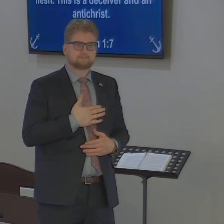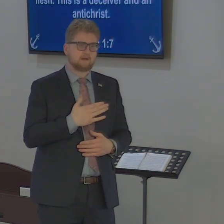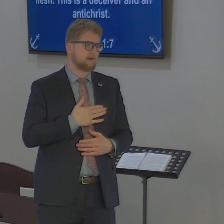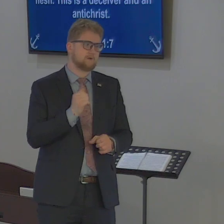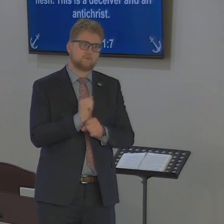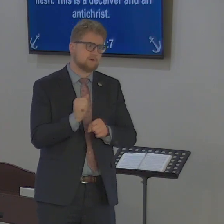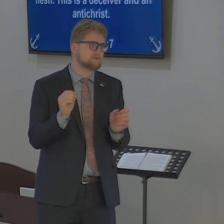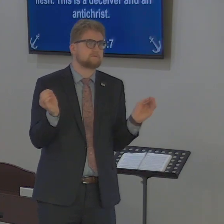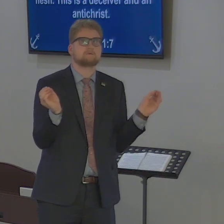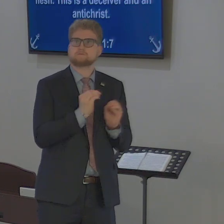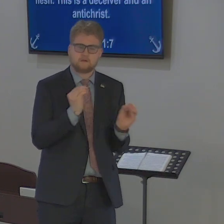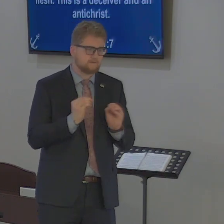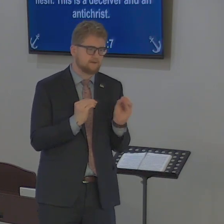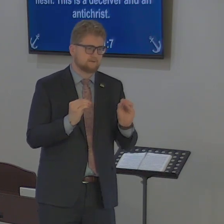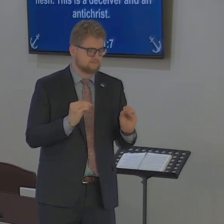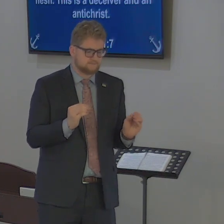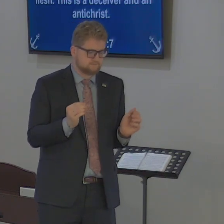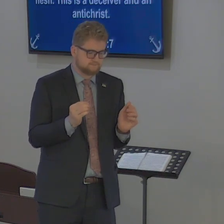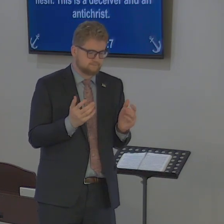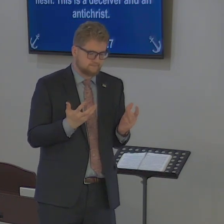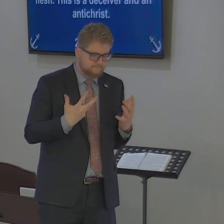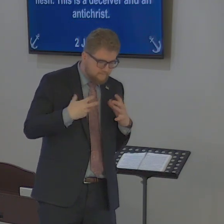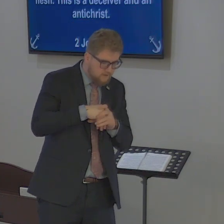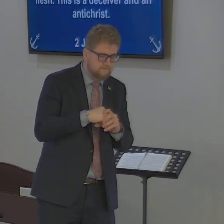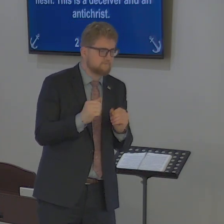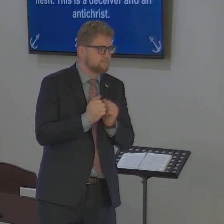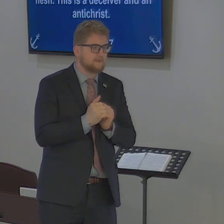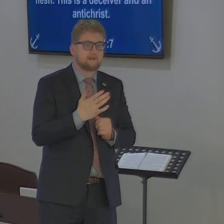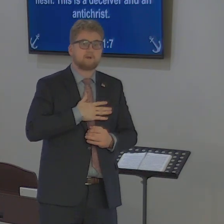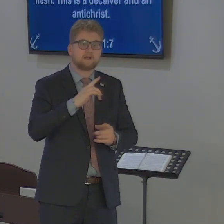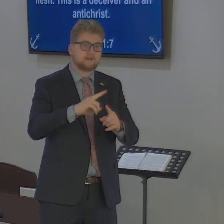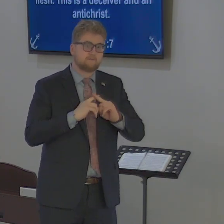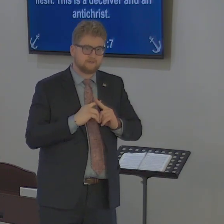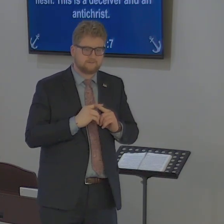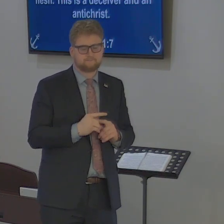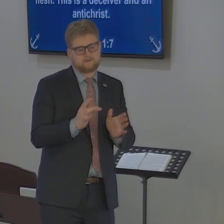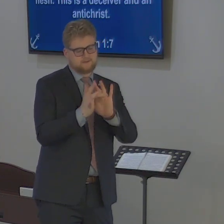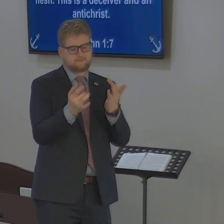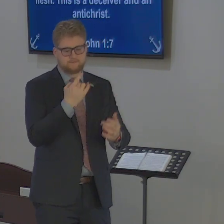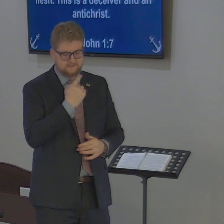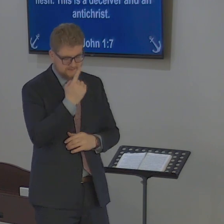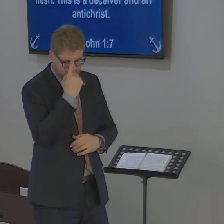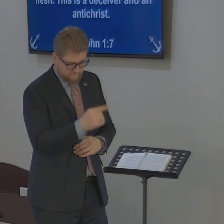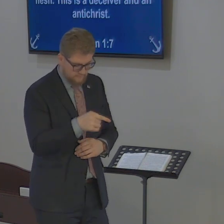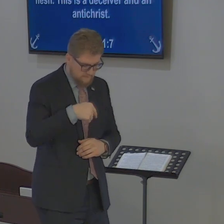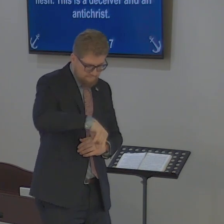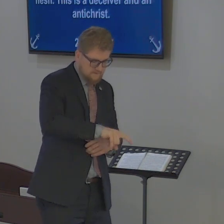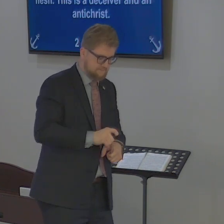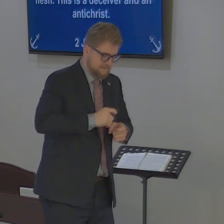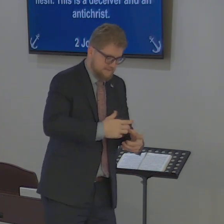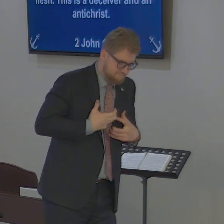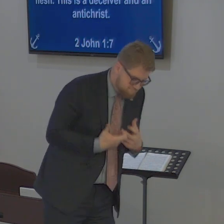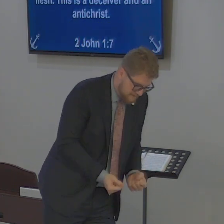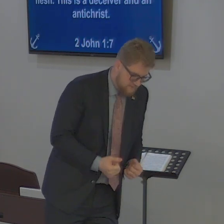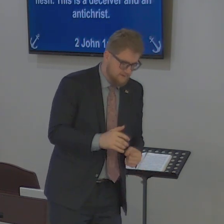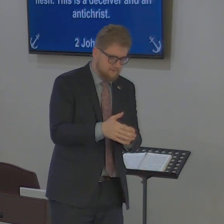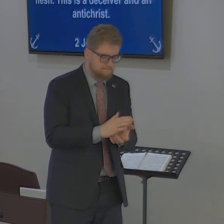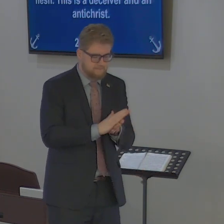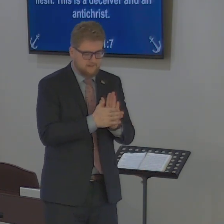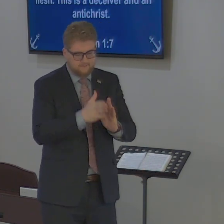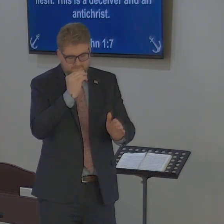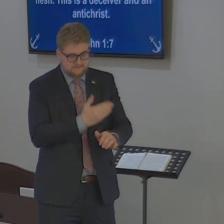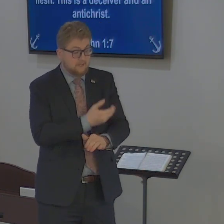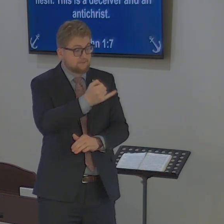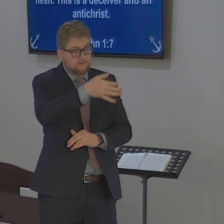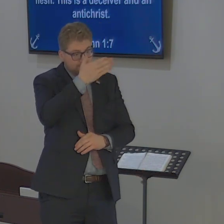do with my salvation. You with me? And the Bible says, "For them gave he power to become the sons of God, to those that believe on